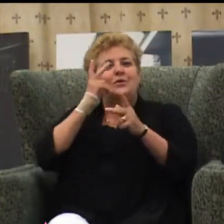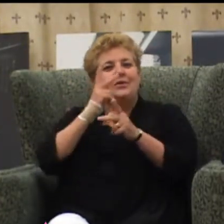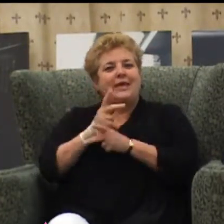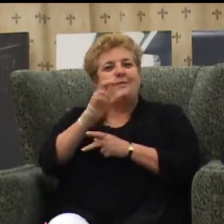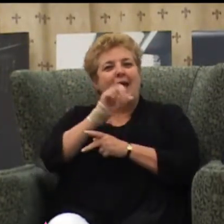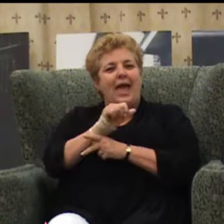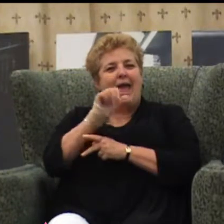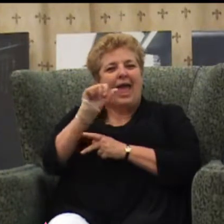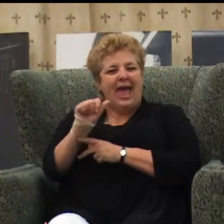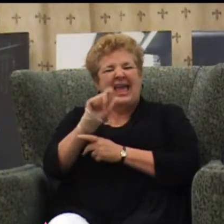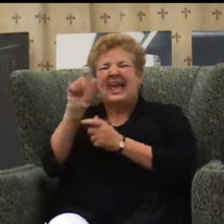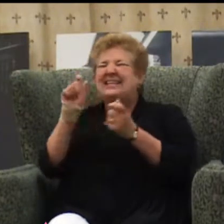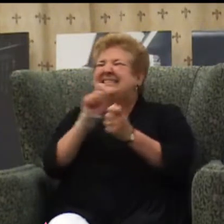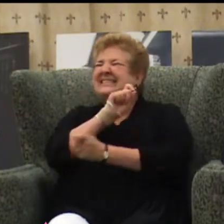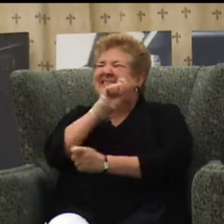is.